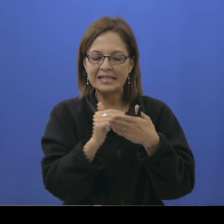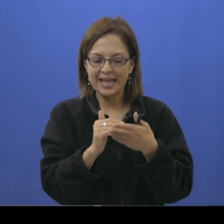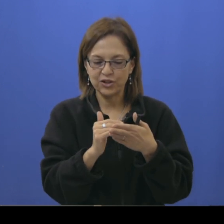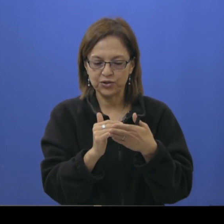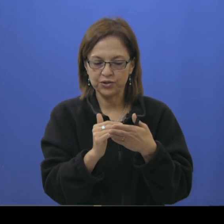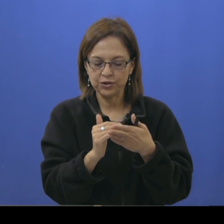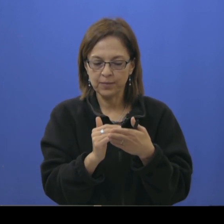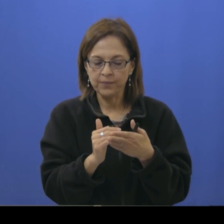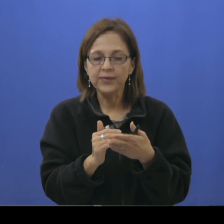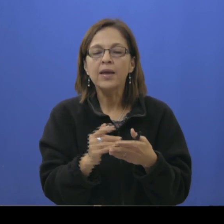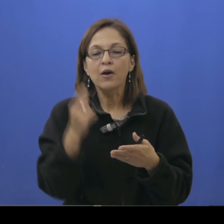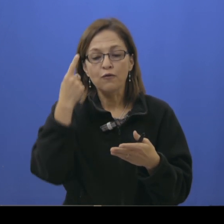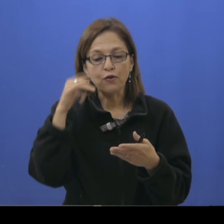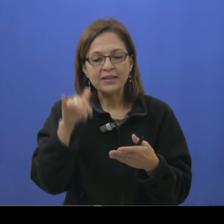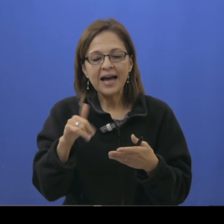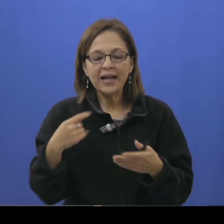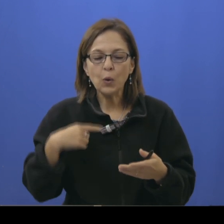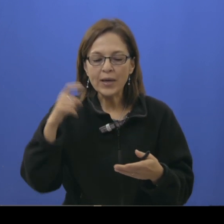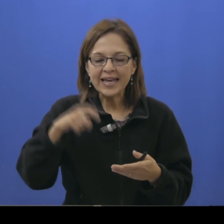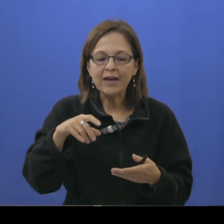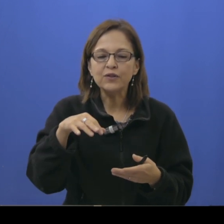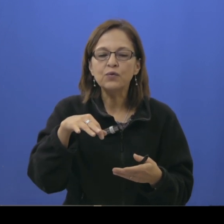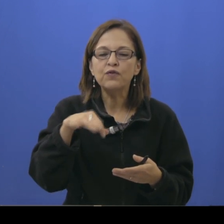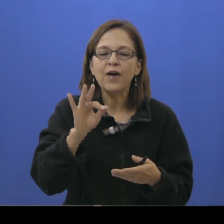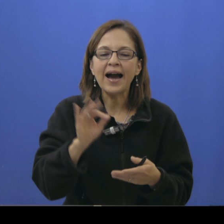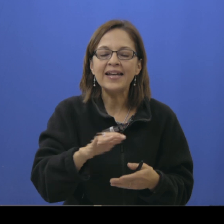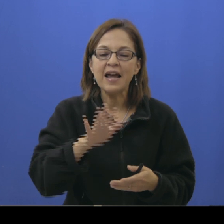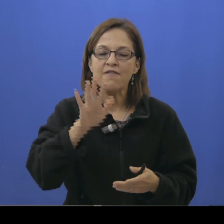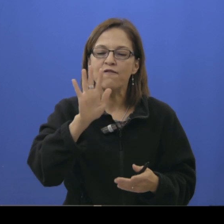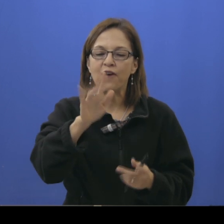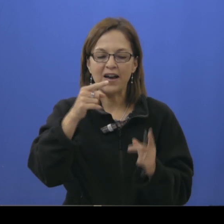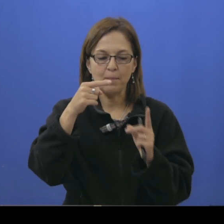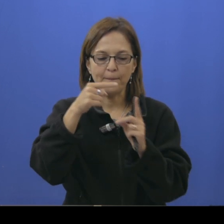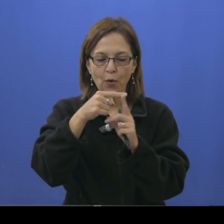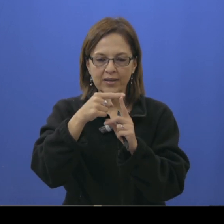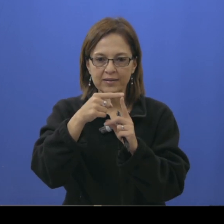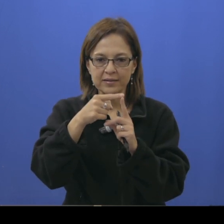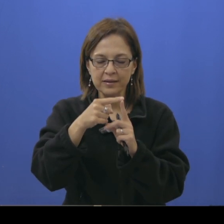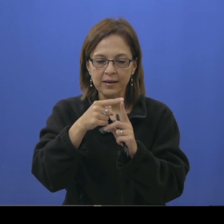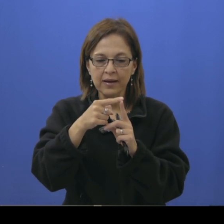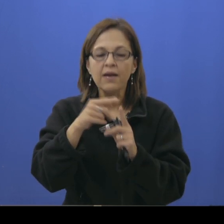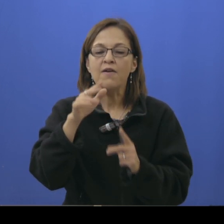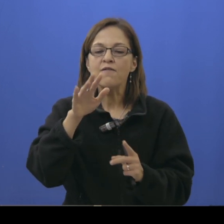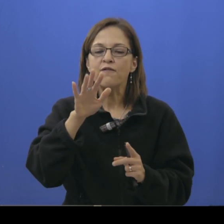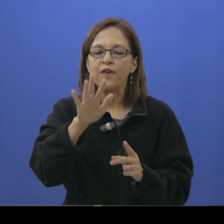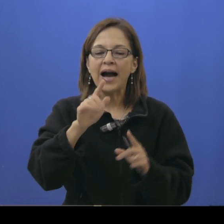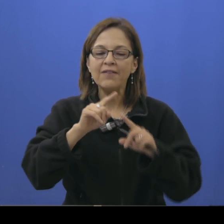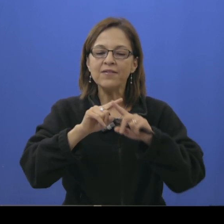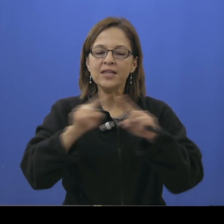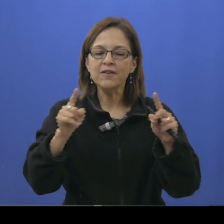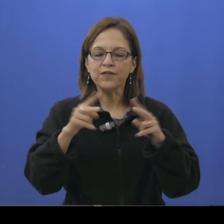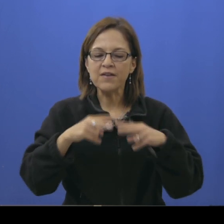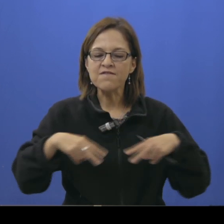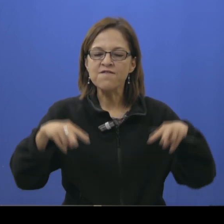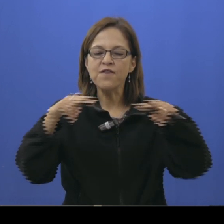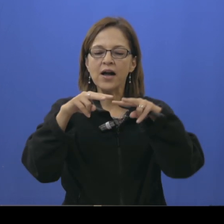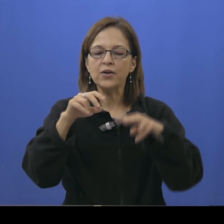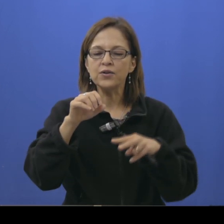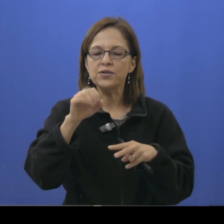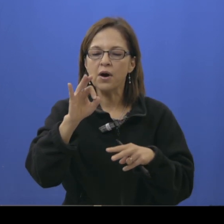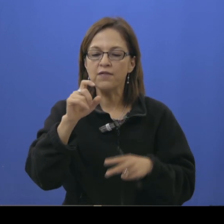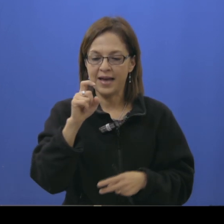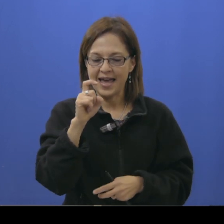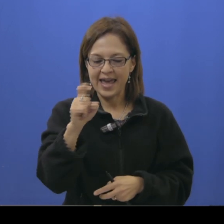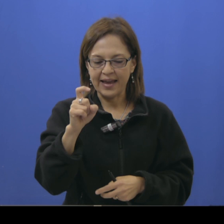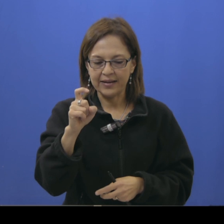equal sections. For that, we have to find 5 points, 5 different